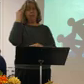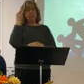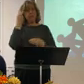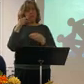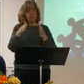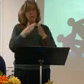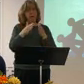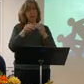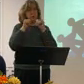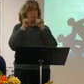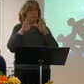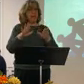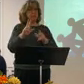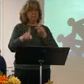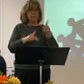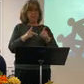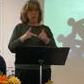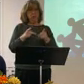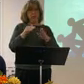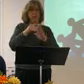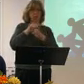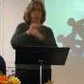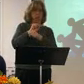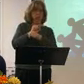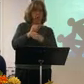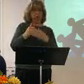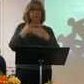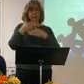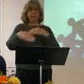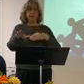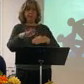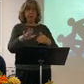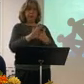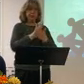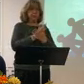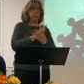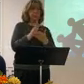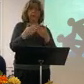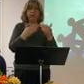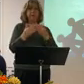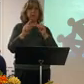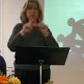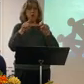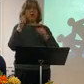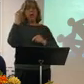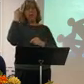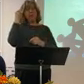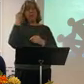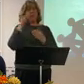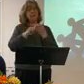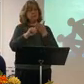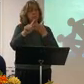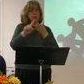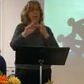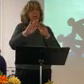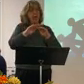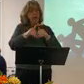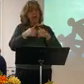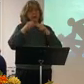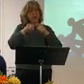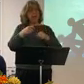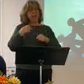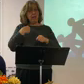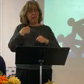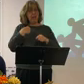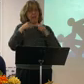can bless people where you work, in your neighborhood, in your school, wherever you go. Think this week about how I can